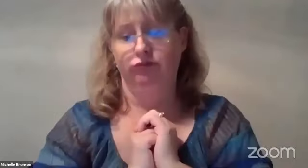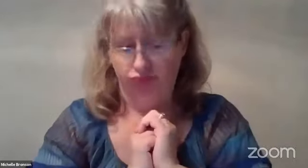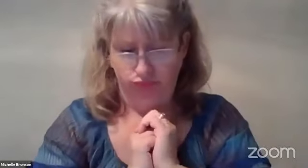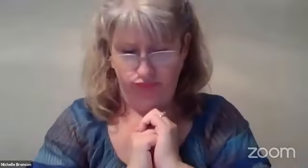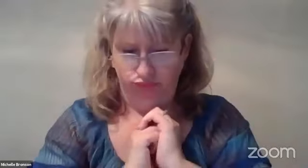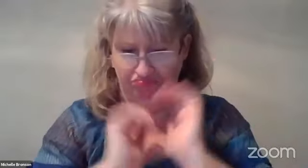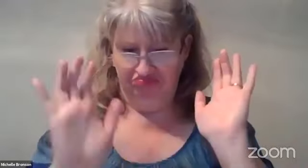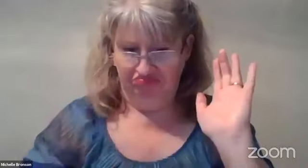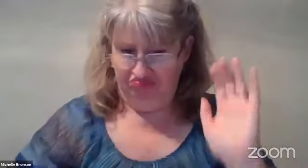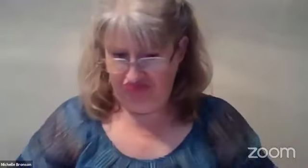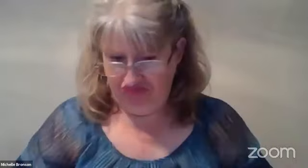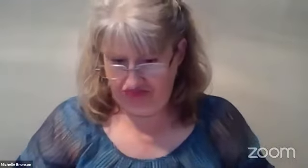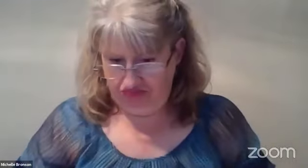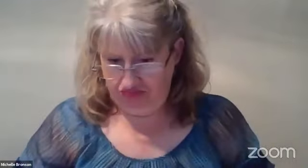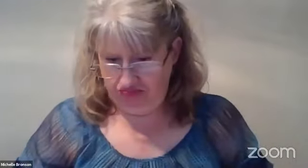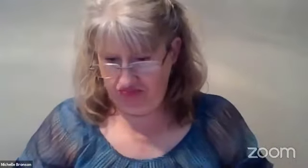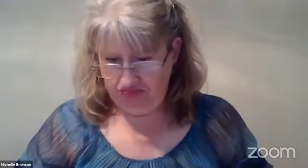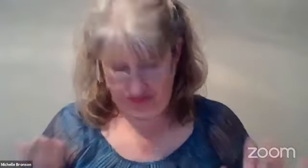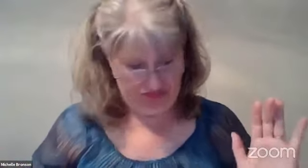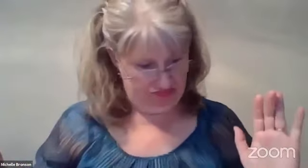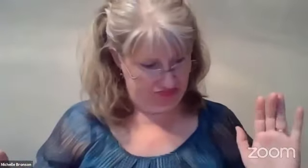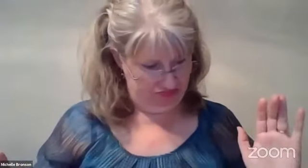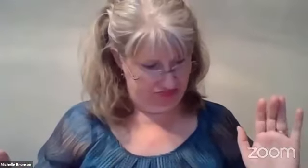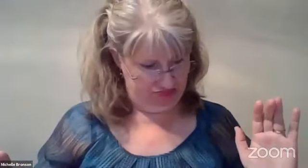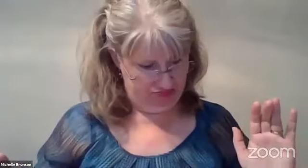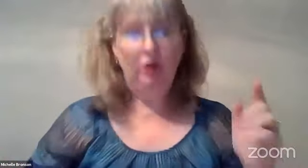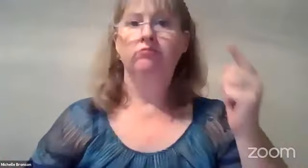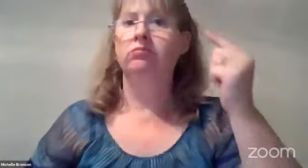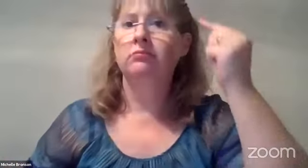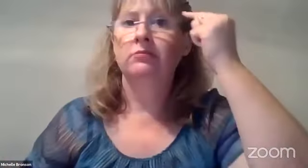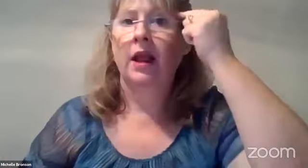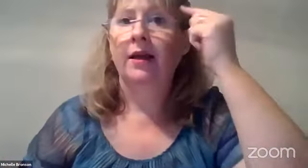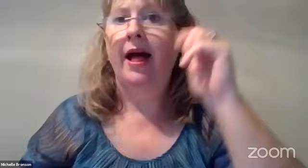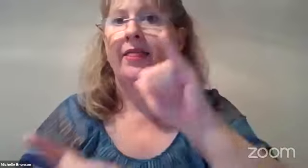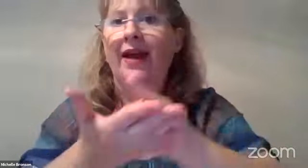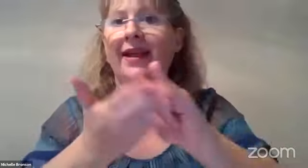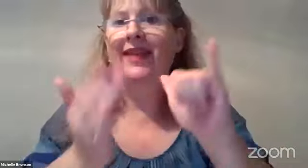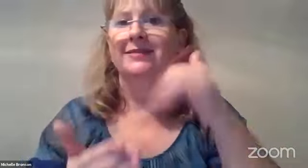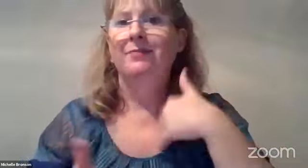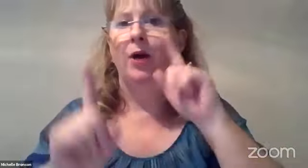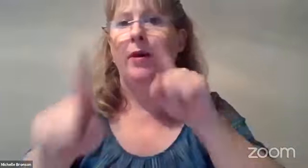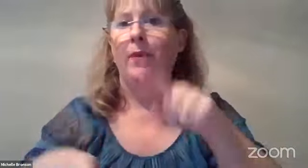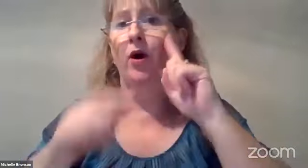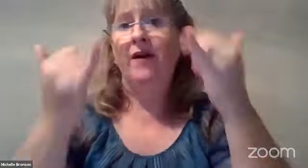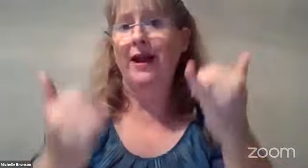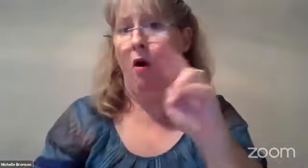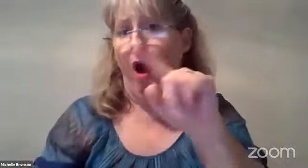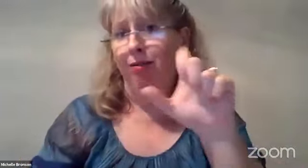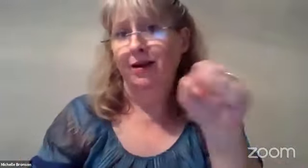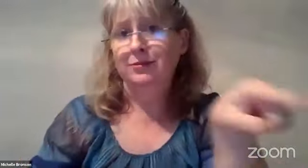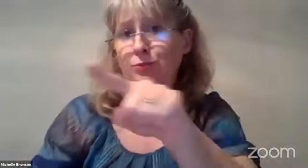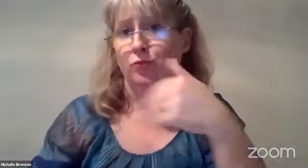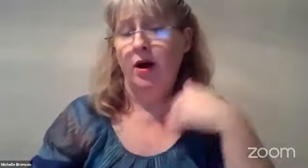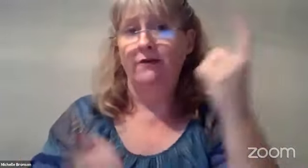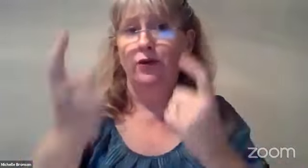slow reopening just to ensure everyone's safety. I think that's my report for